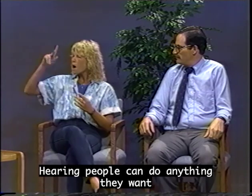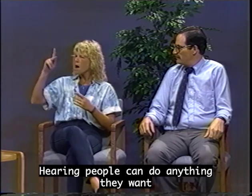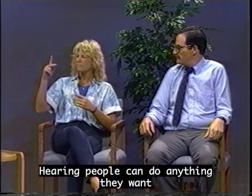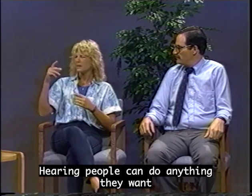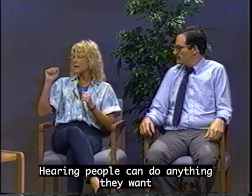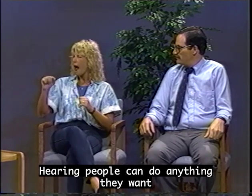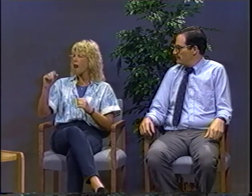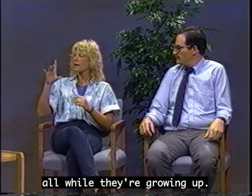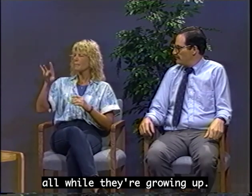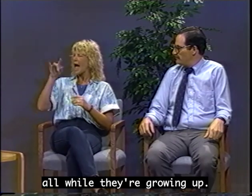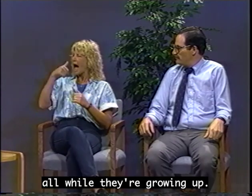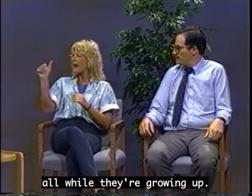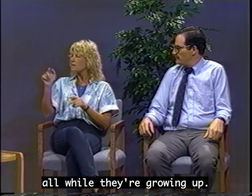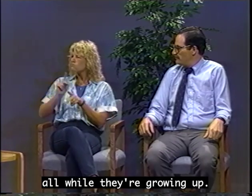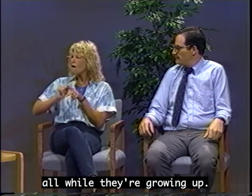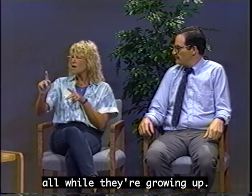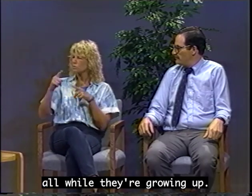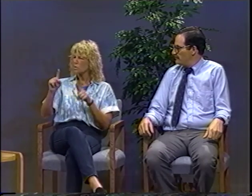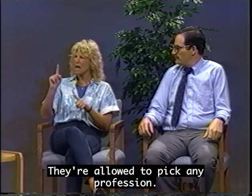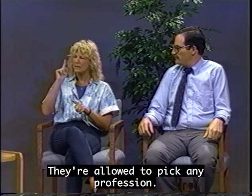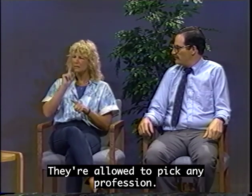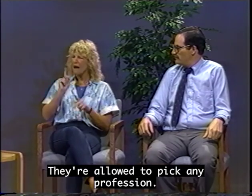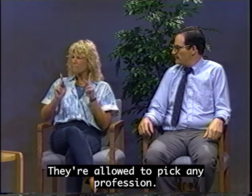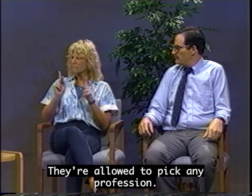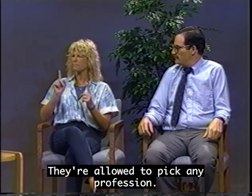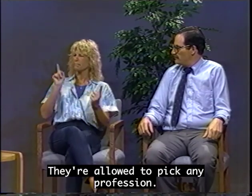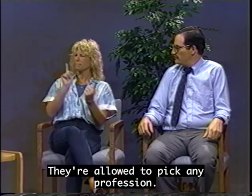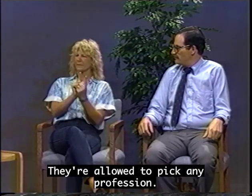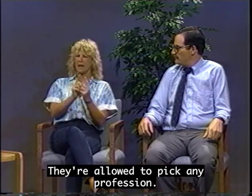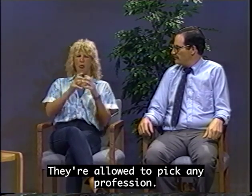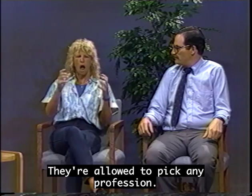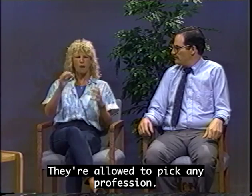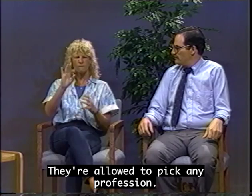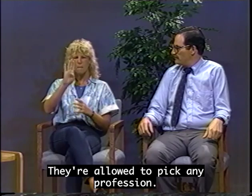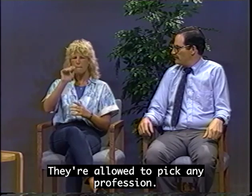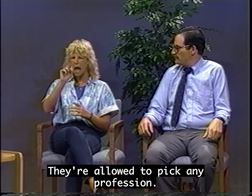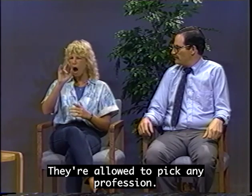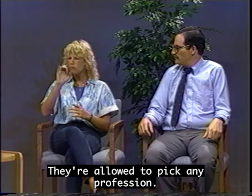Hearing people can do anything they want, all while they're growing up. They're allowed to pick any profession.